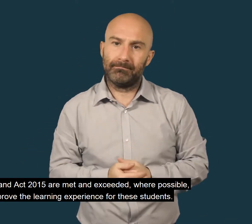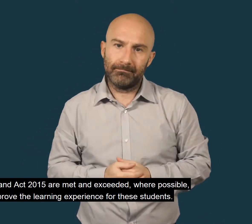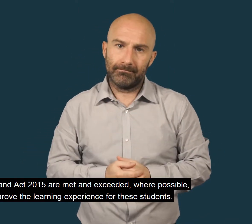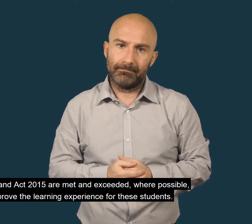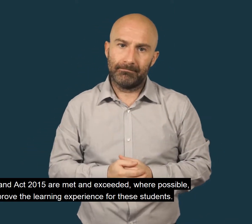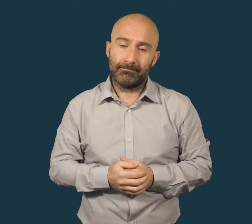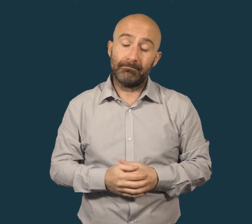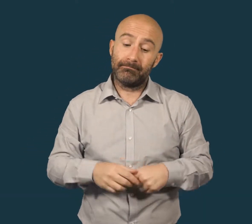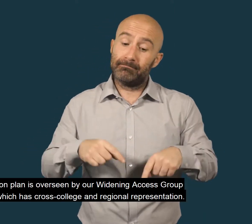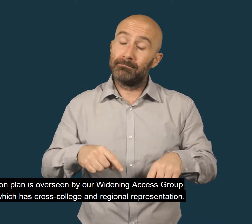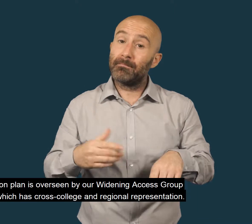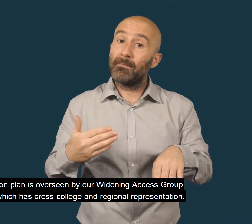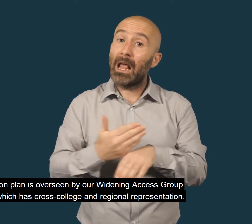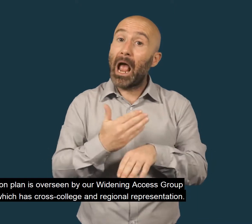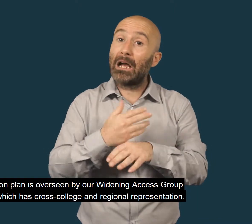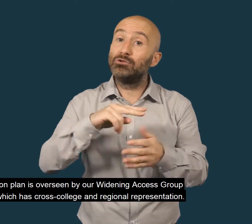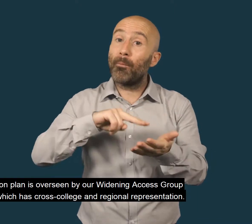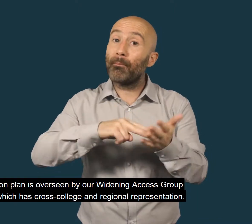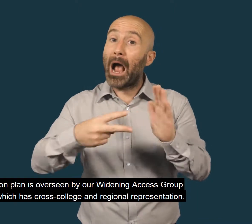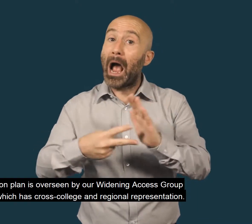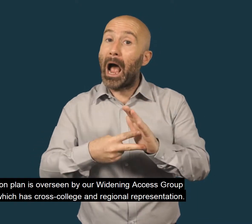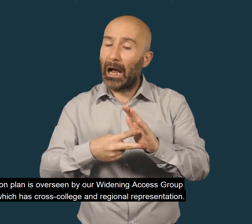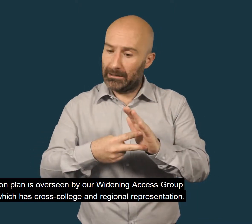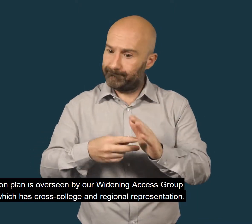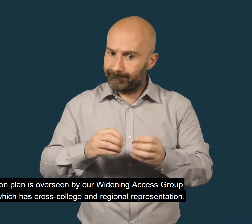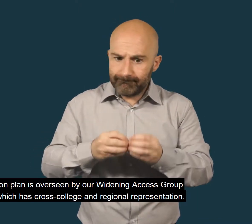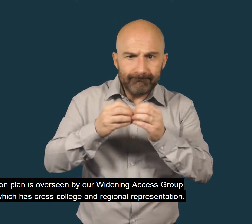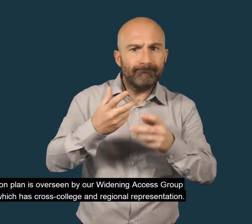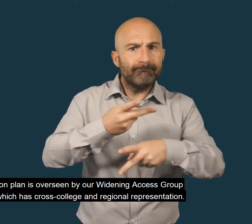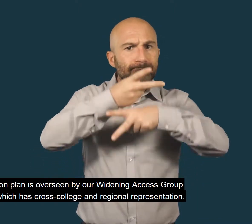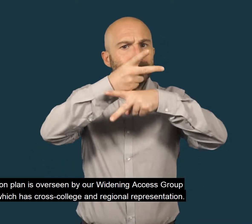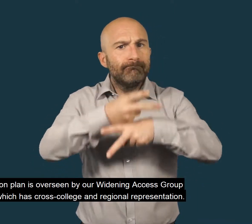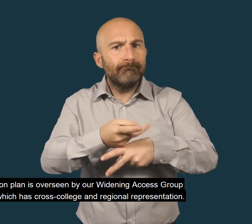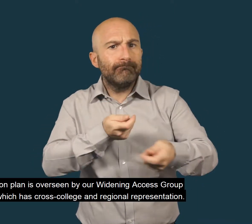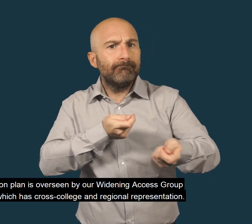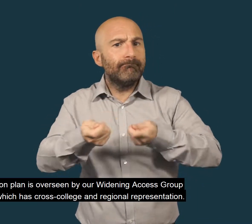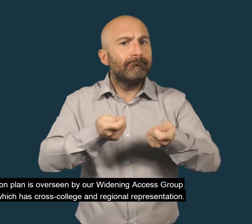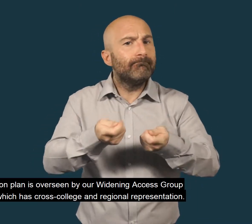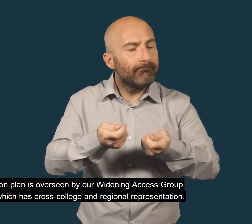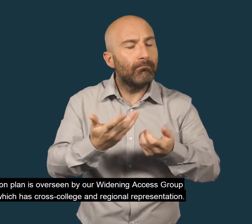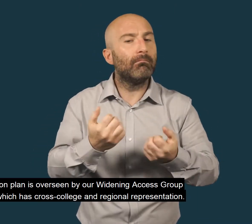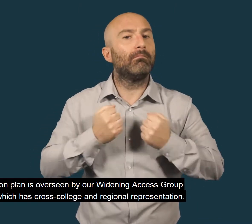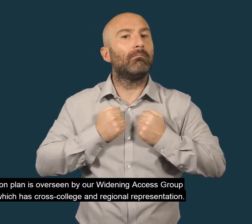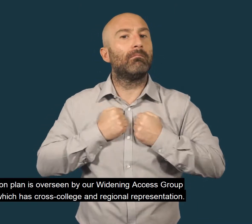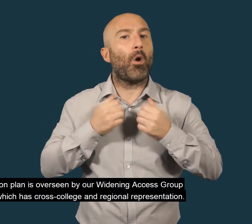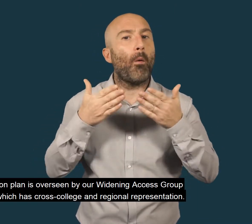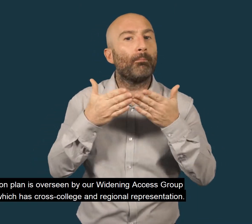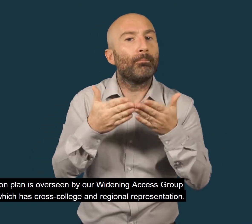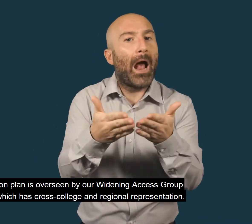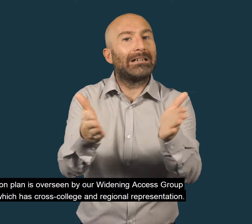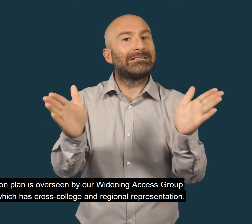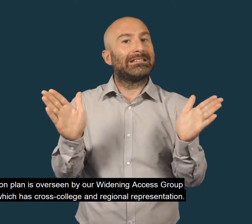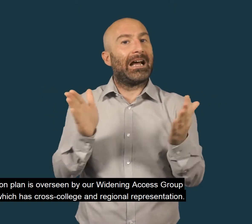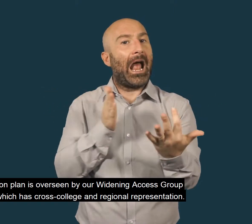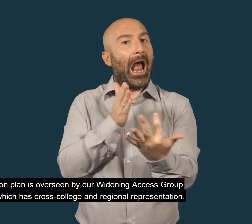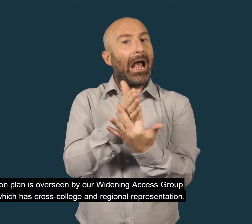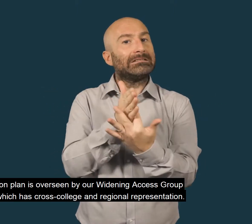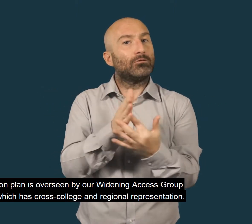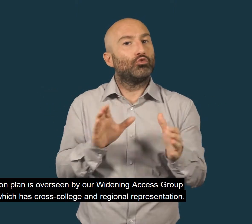This action plan is overseen by our Widening Access Group, or WAX, which has